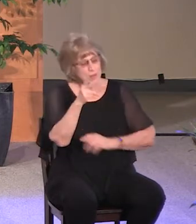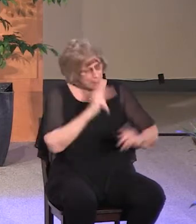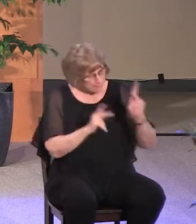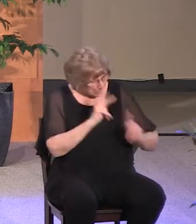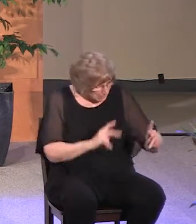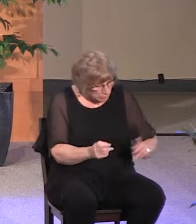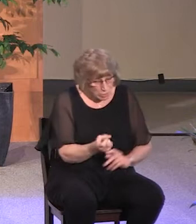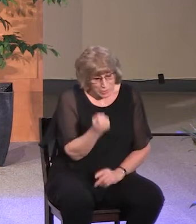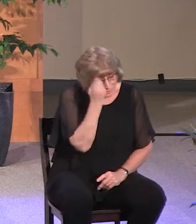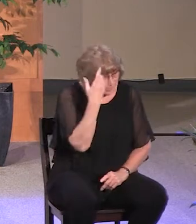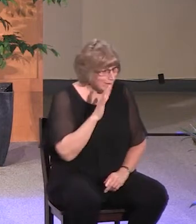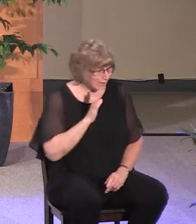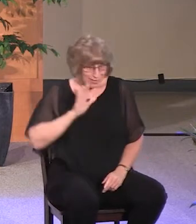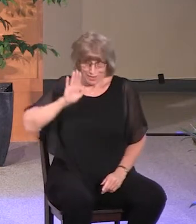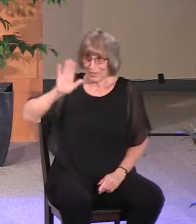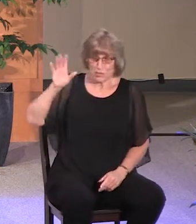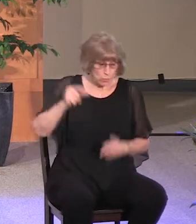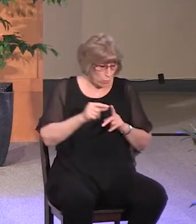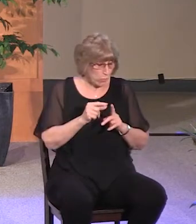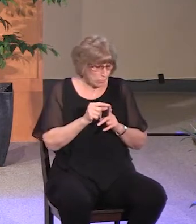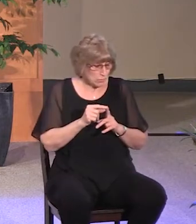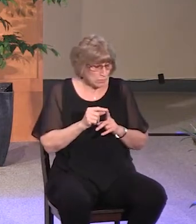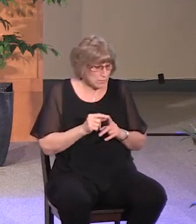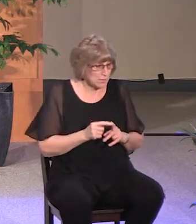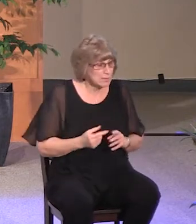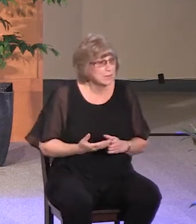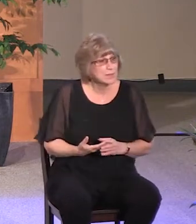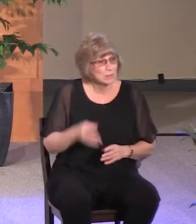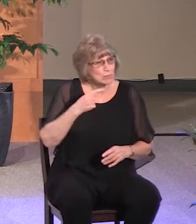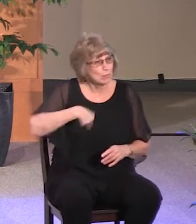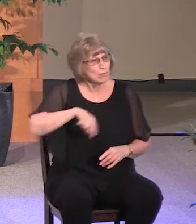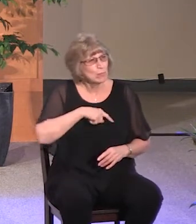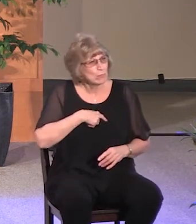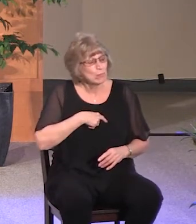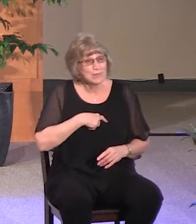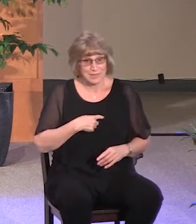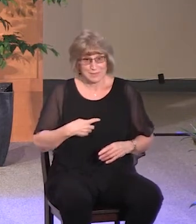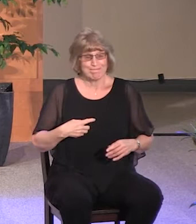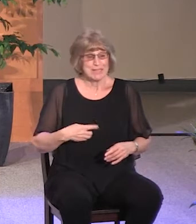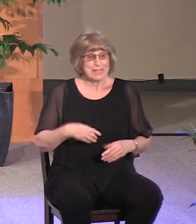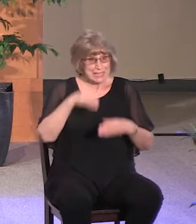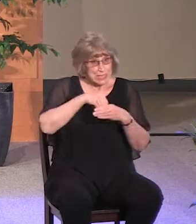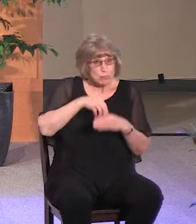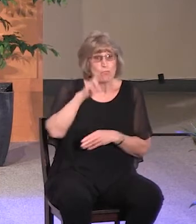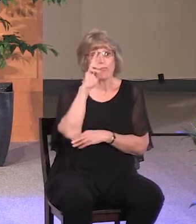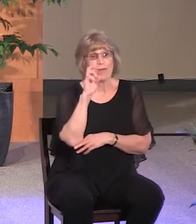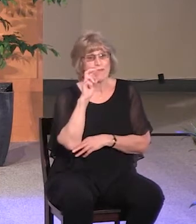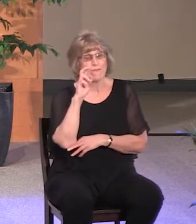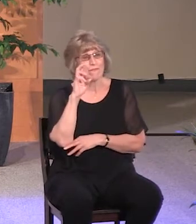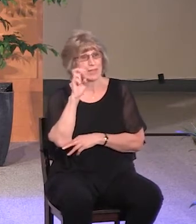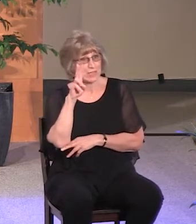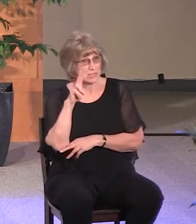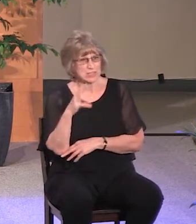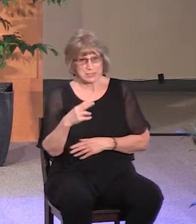that were going on in their world. And when we look at the scariness of Revelation, what we fail to forget is